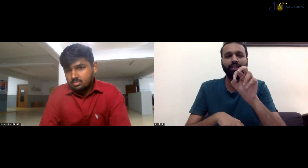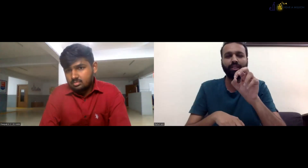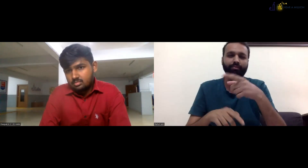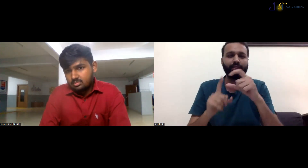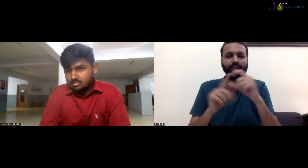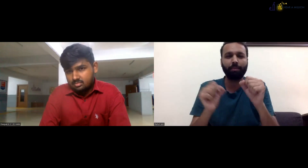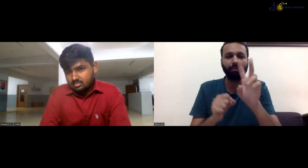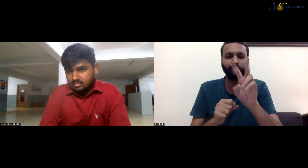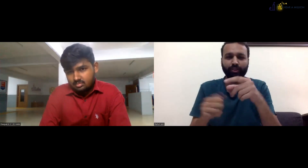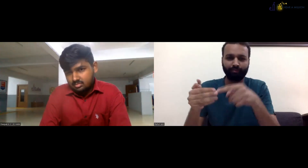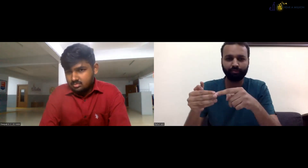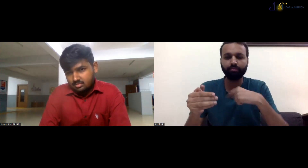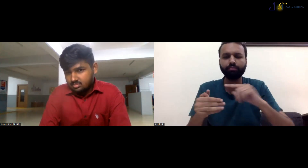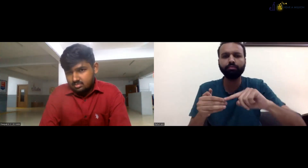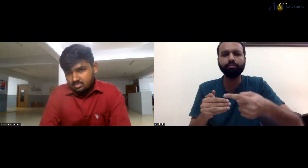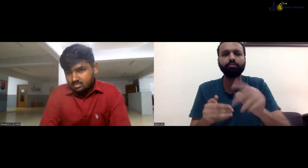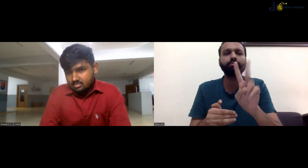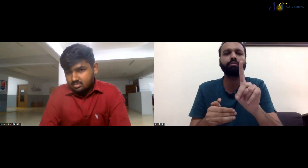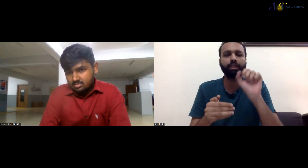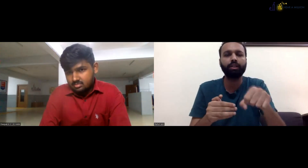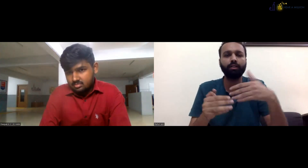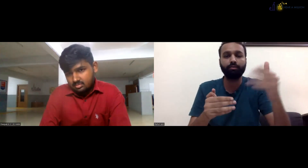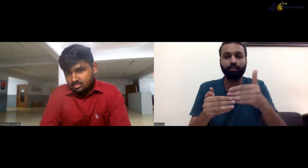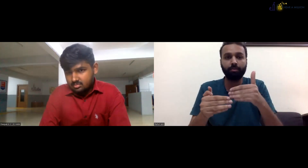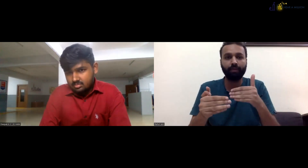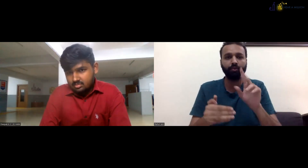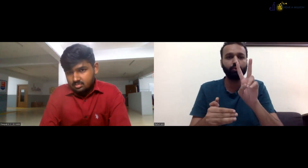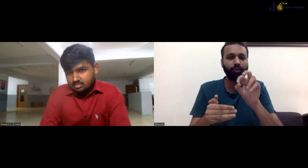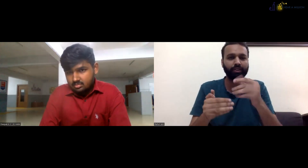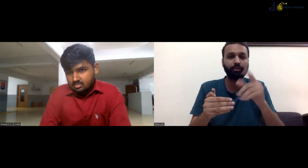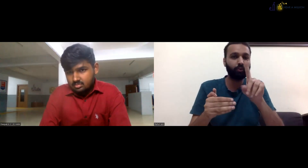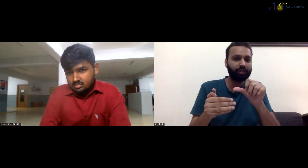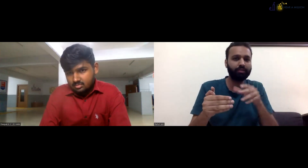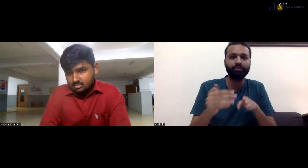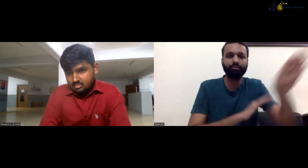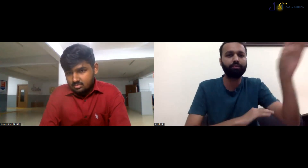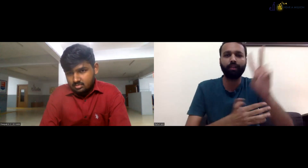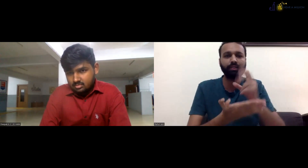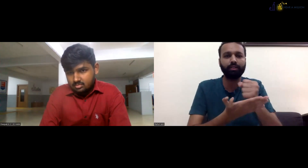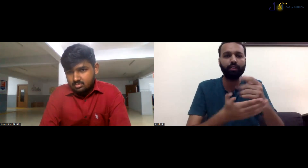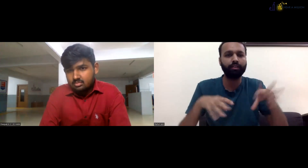that country. For example, if, 20th December, and